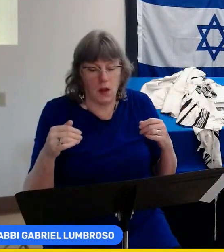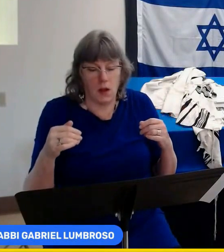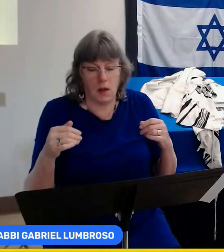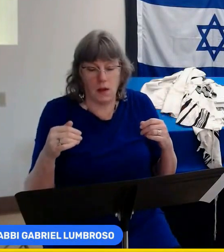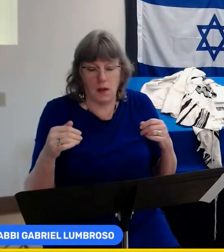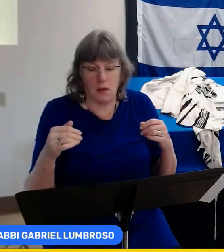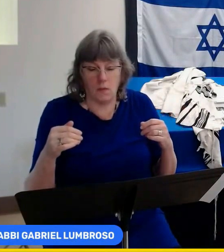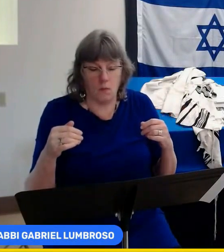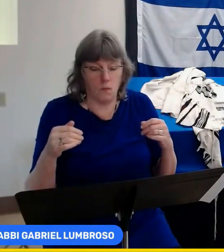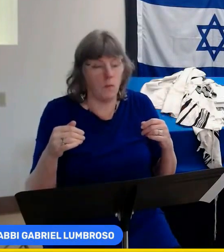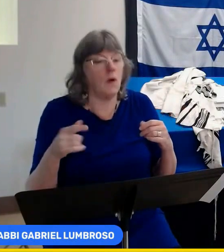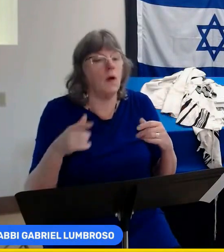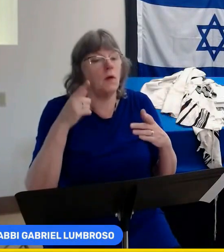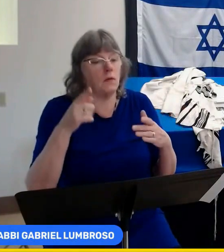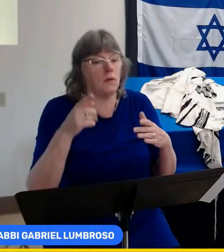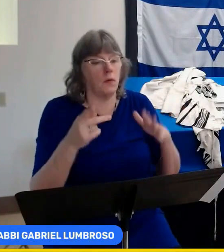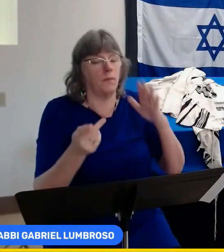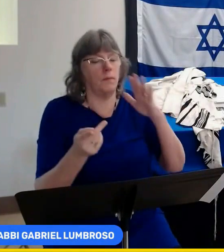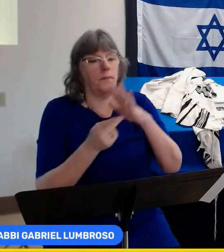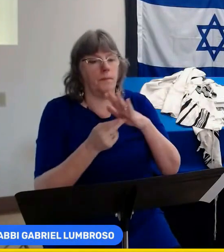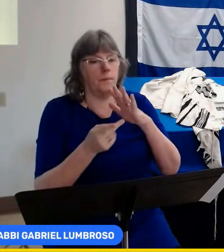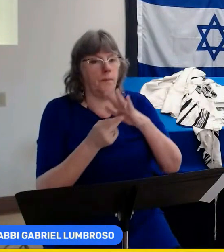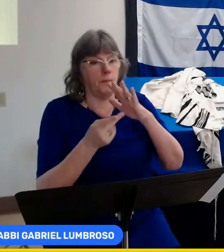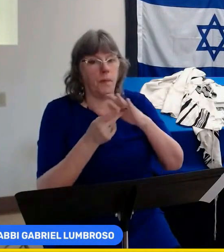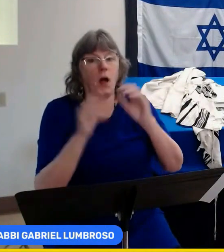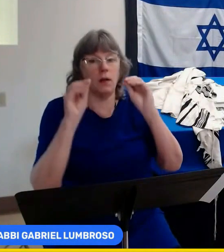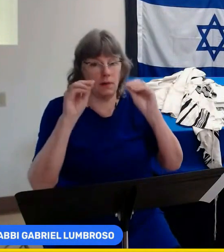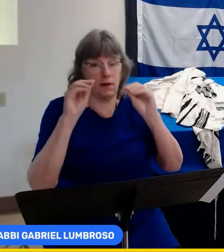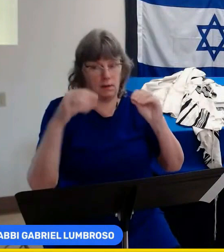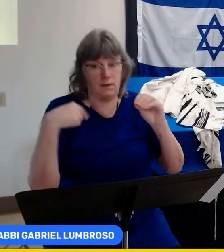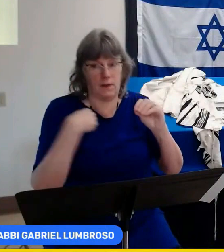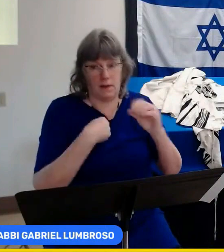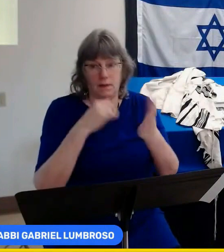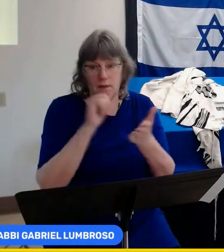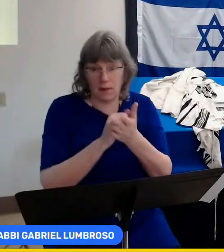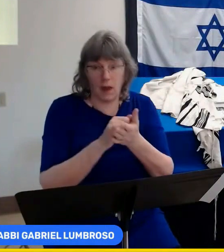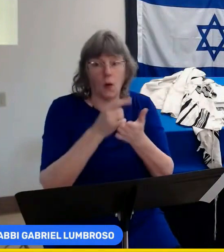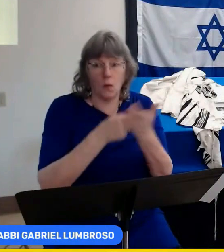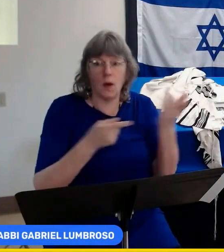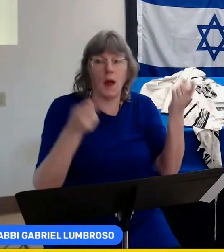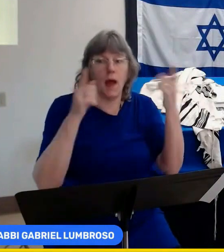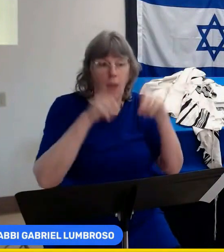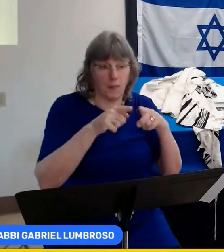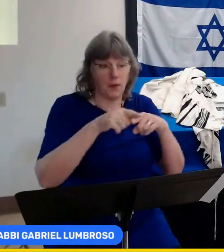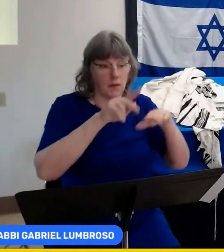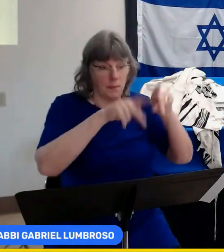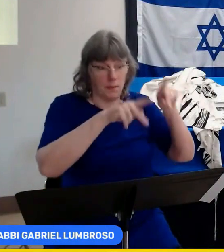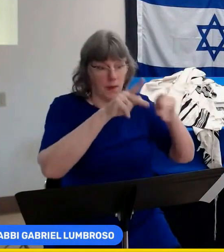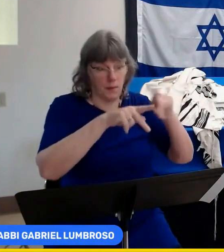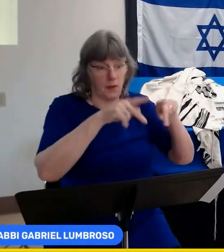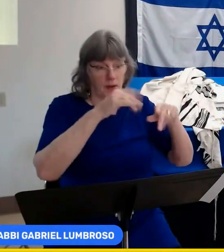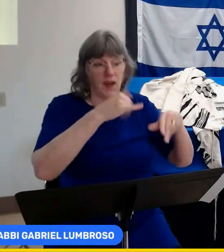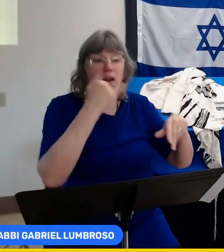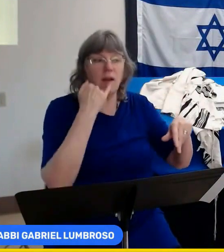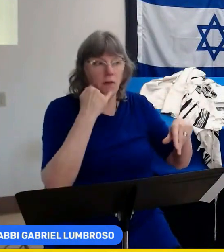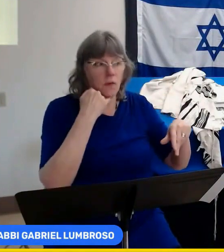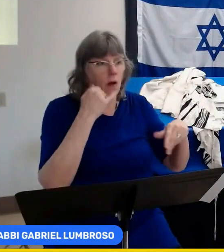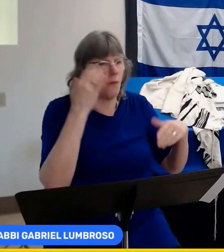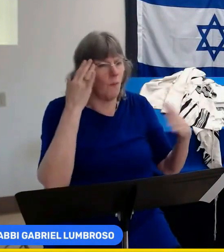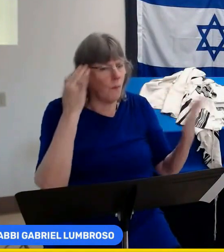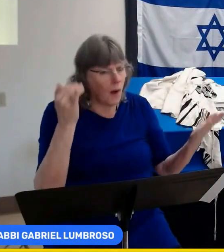things that happened to Israel were to teach us today. How would these four elements of redemption look today?